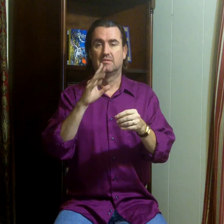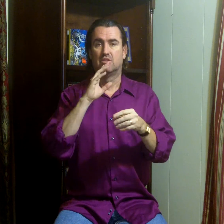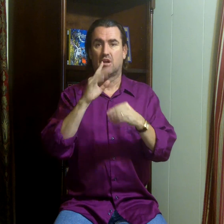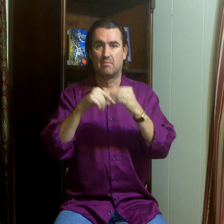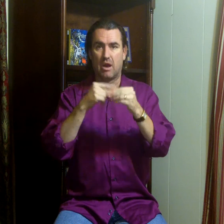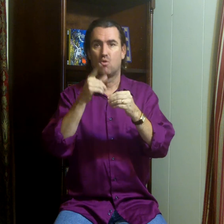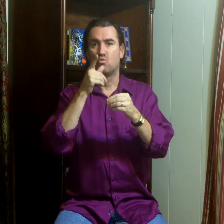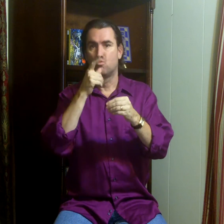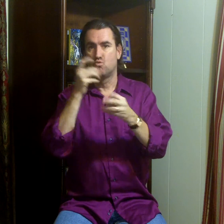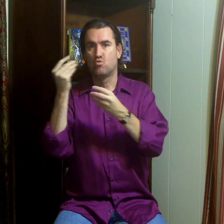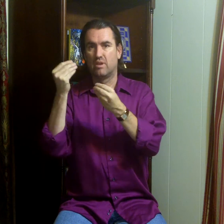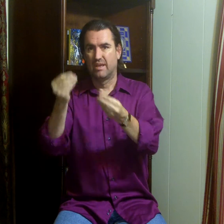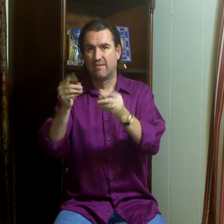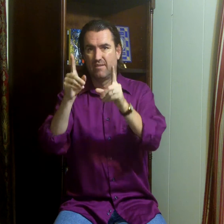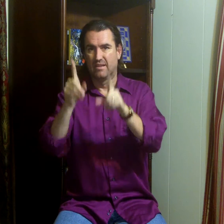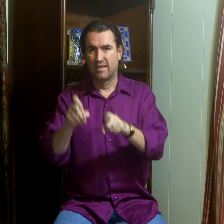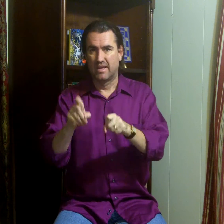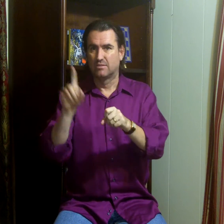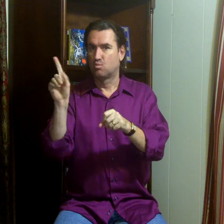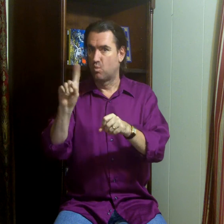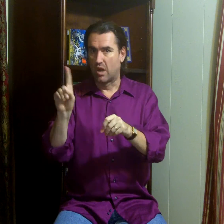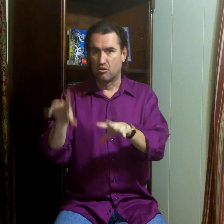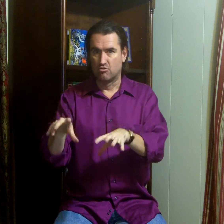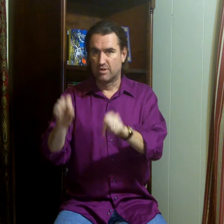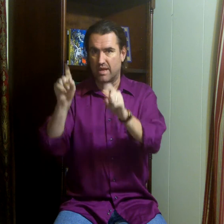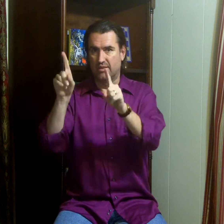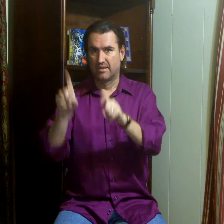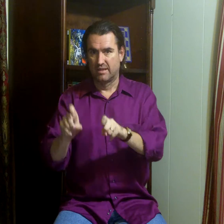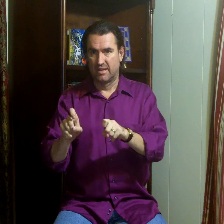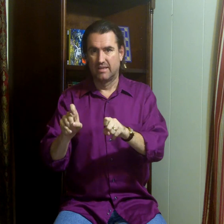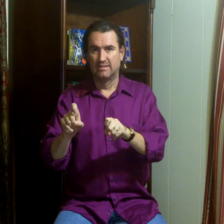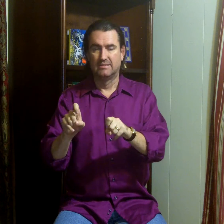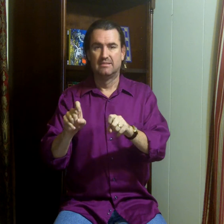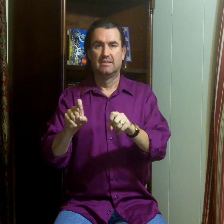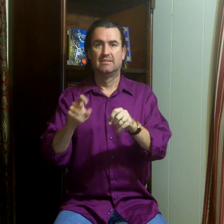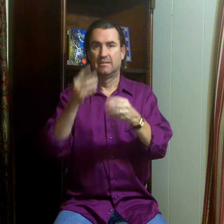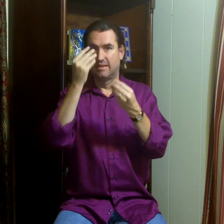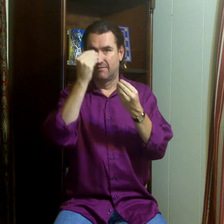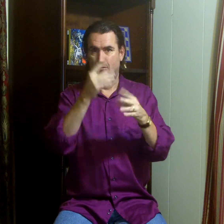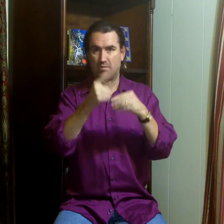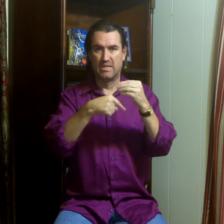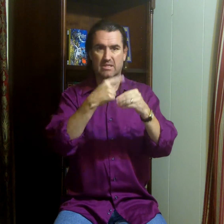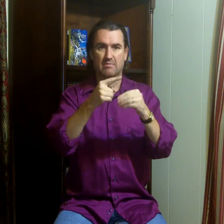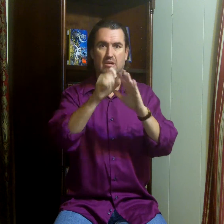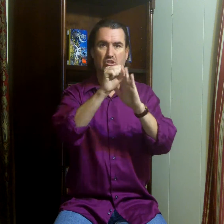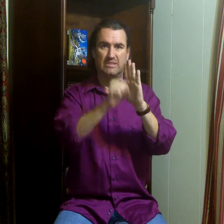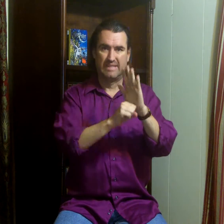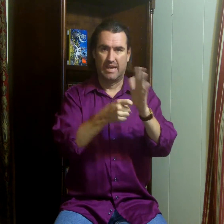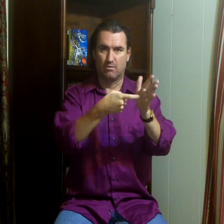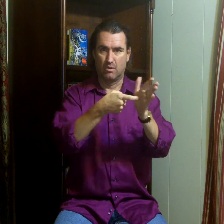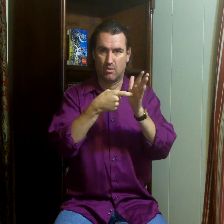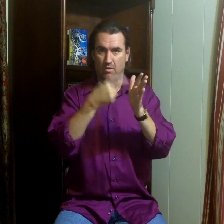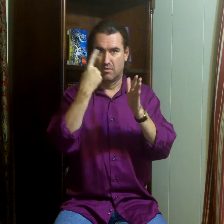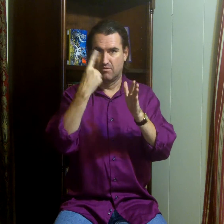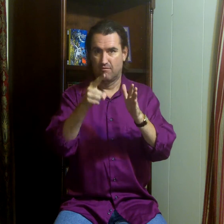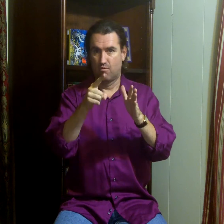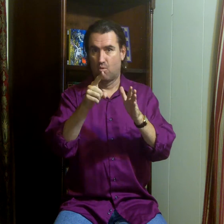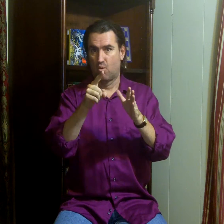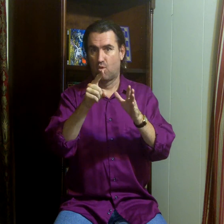in. You'll also find some information about various states and their requirements. So some states require you to have a 3.0